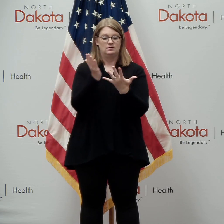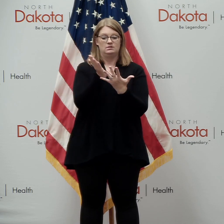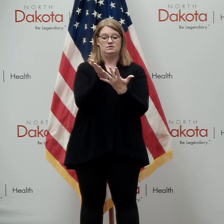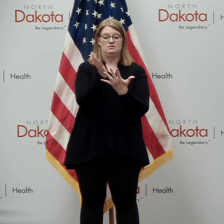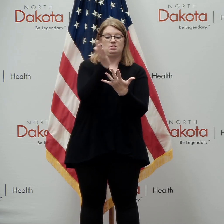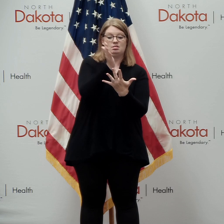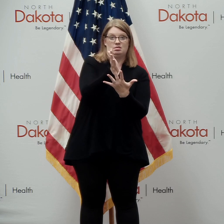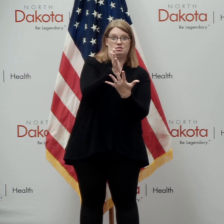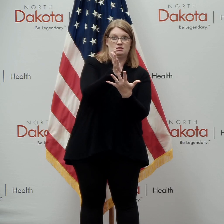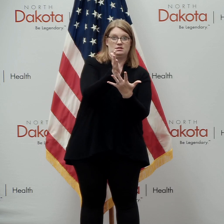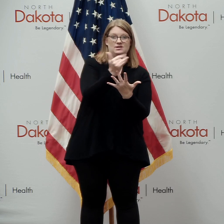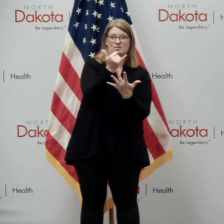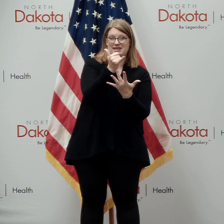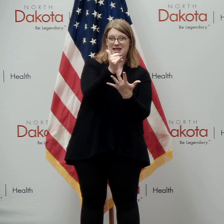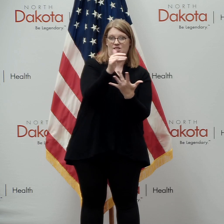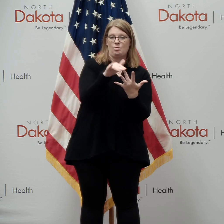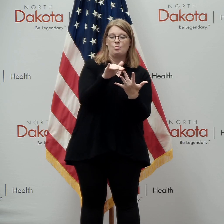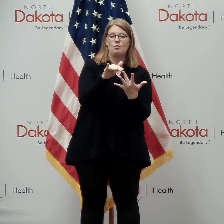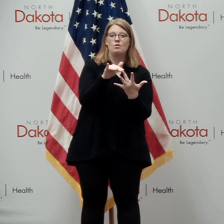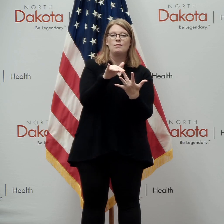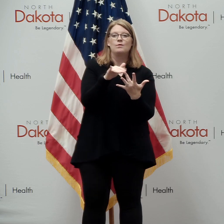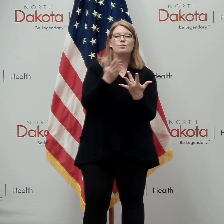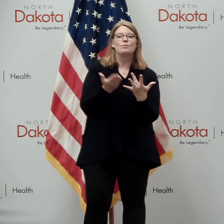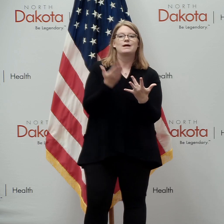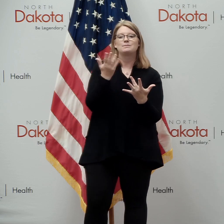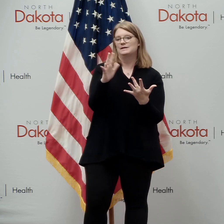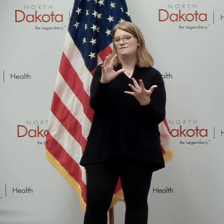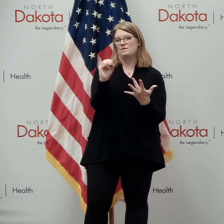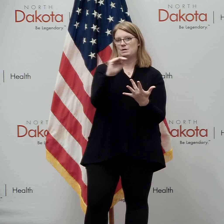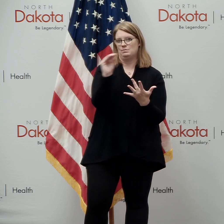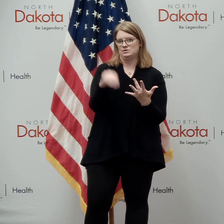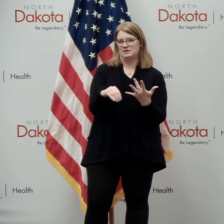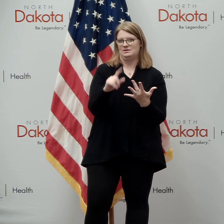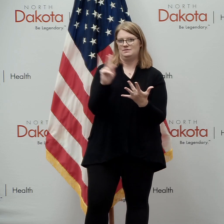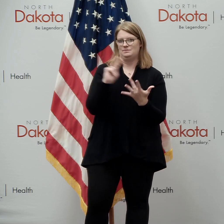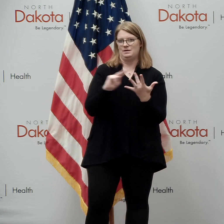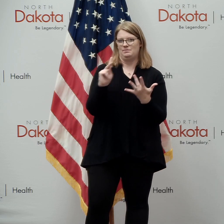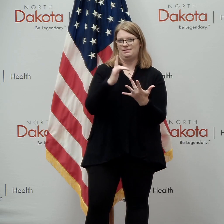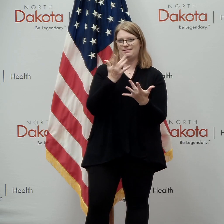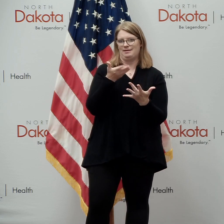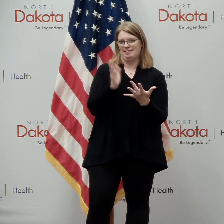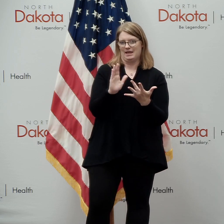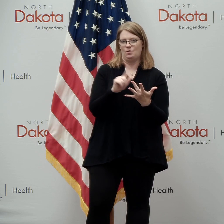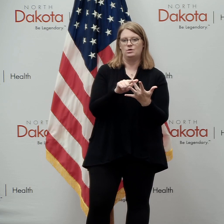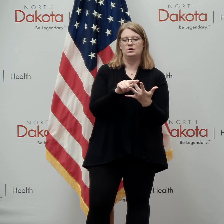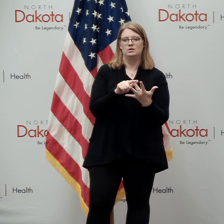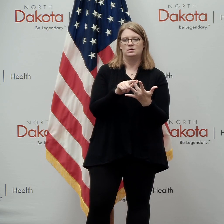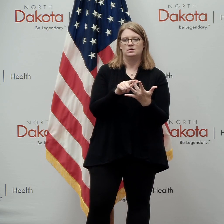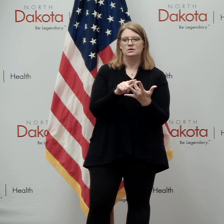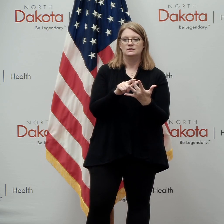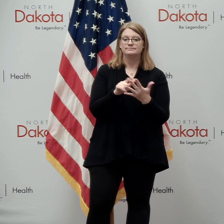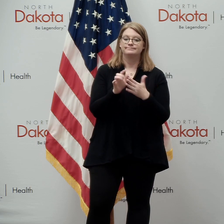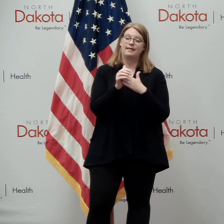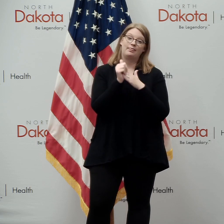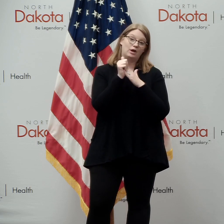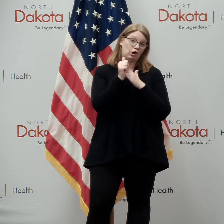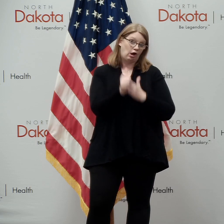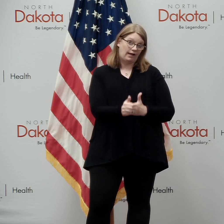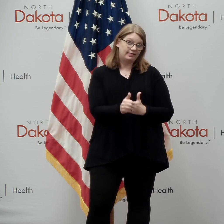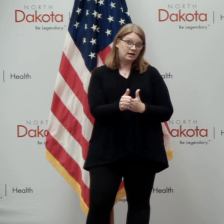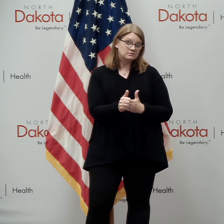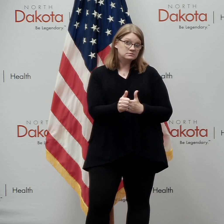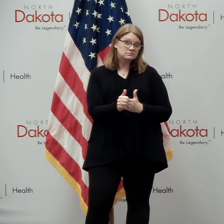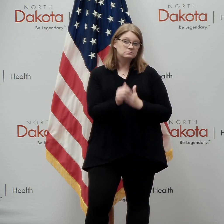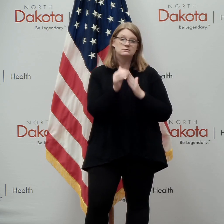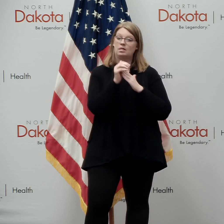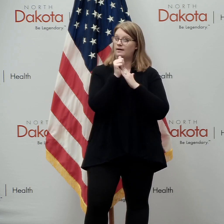last May, before May 29th, the recommendation is 50%. But again, as we say, these are guidelines that are helping provide